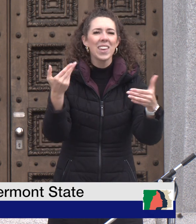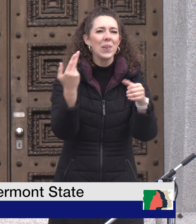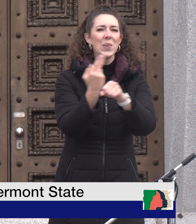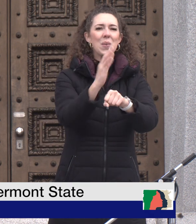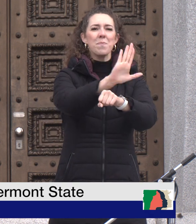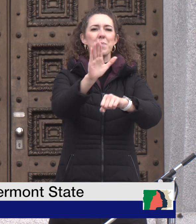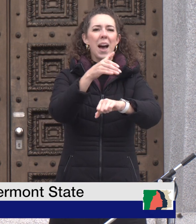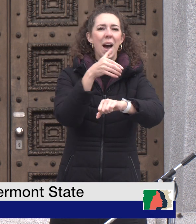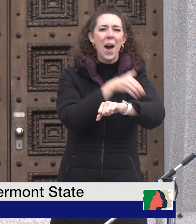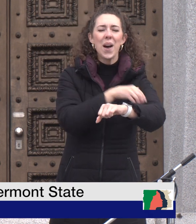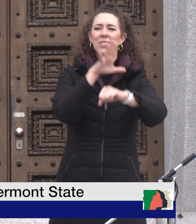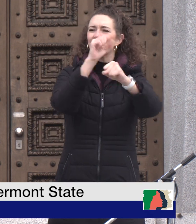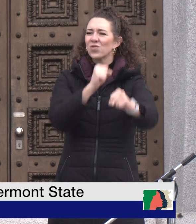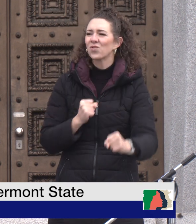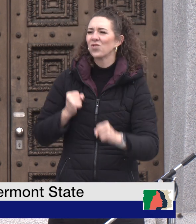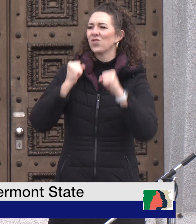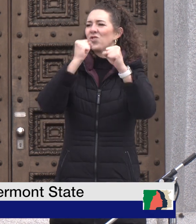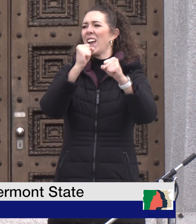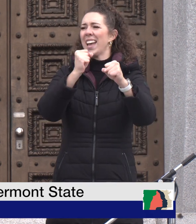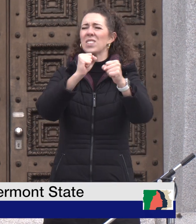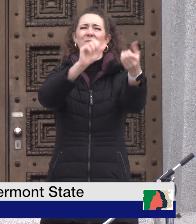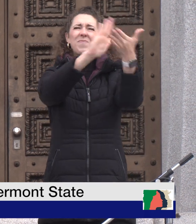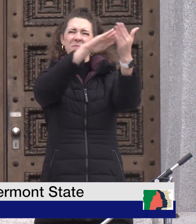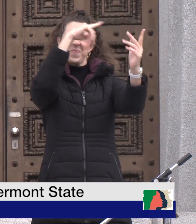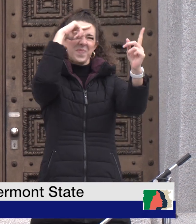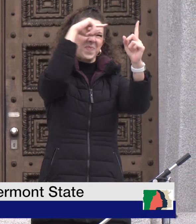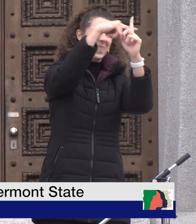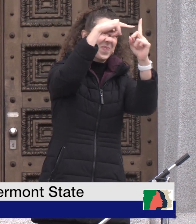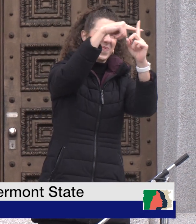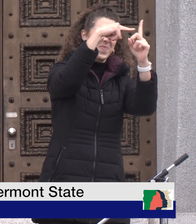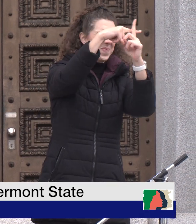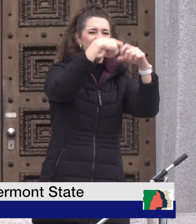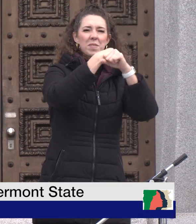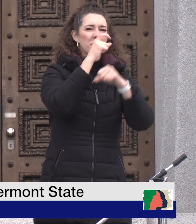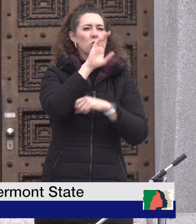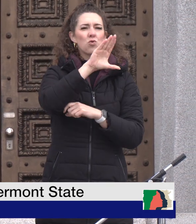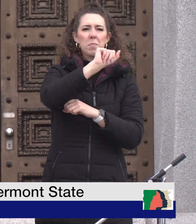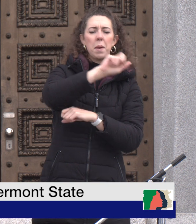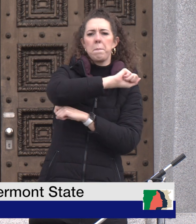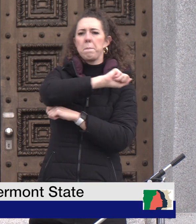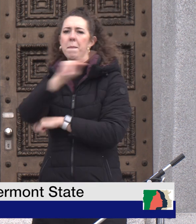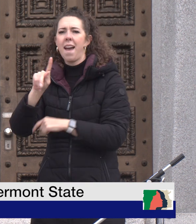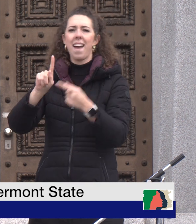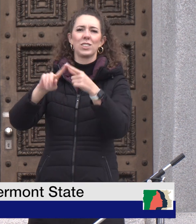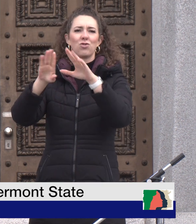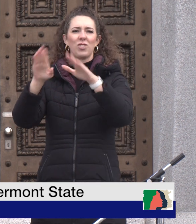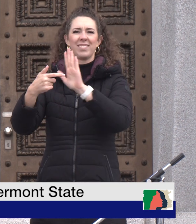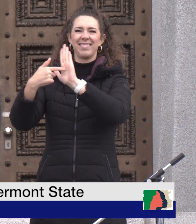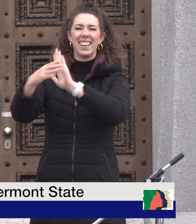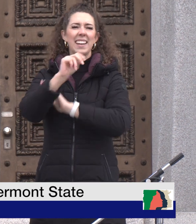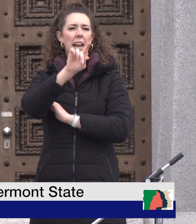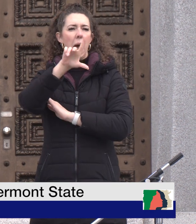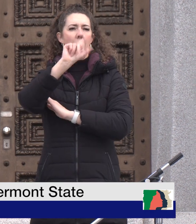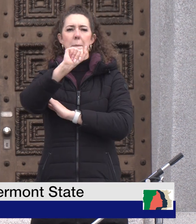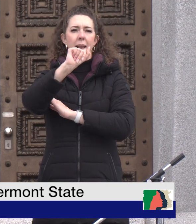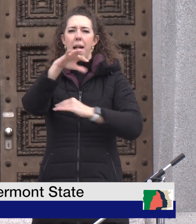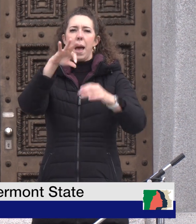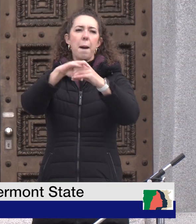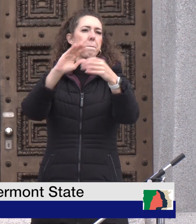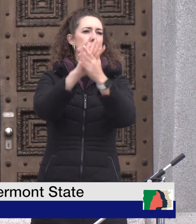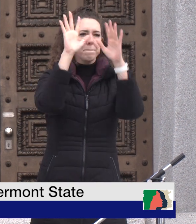and power to wish her well and send Becca Ballant back to the House and Kamala Harris to the White House.